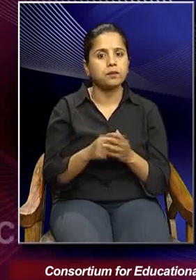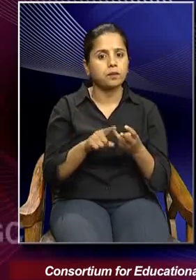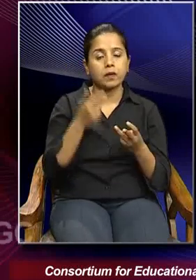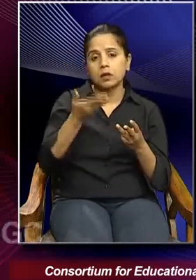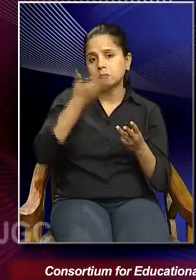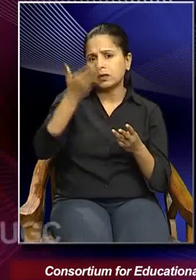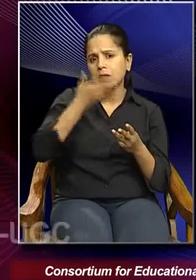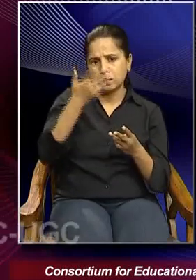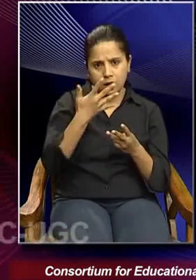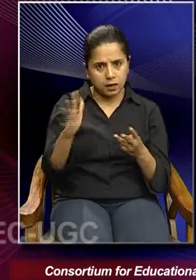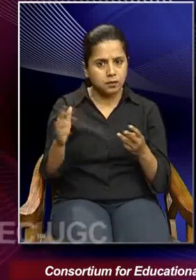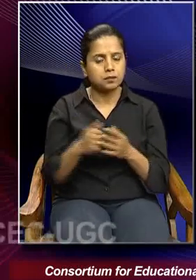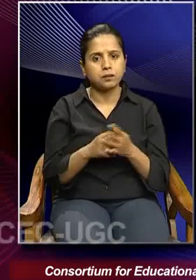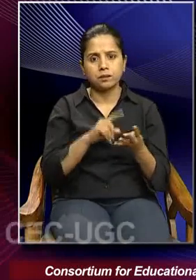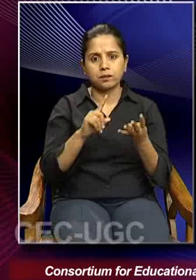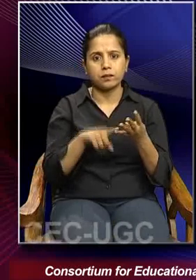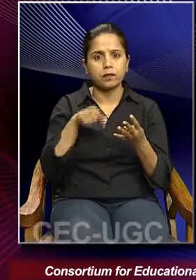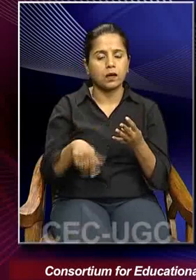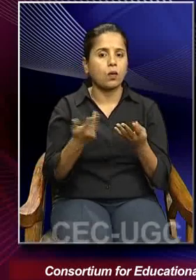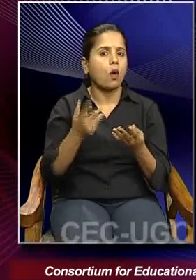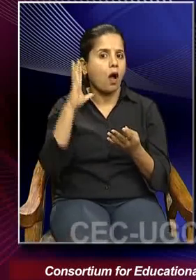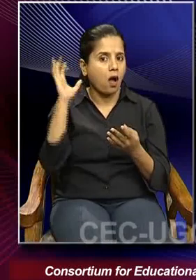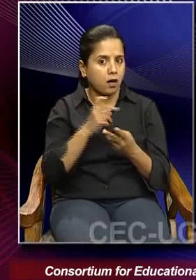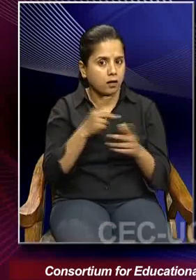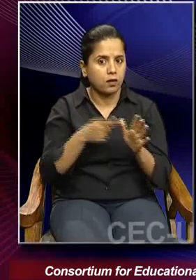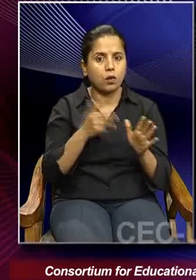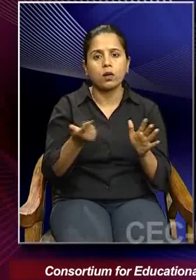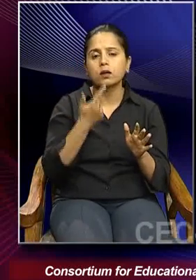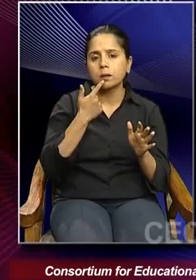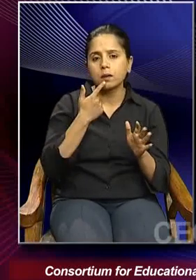smell, heard and taste.